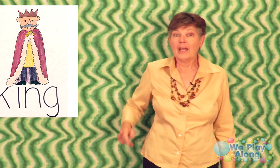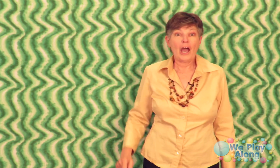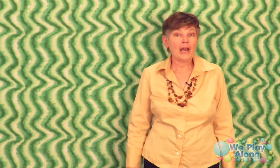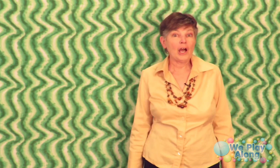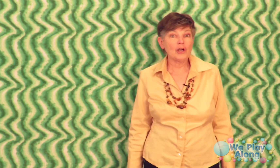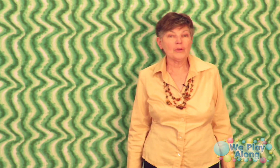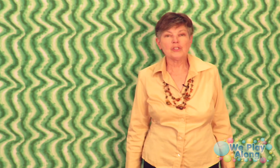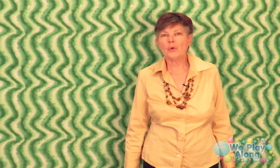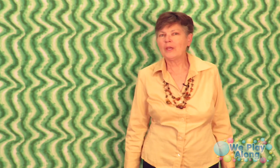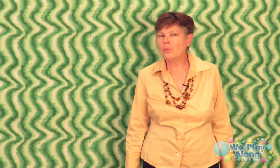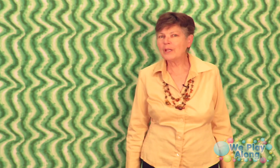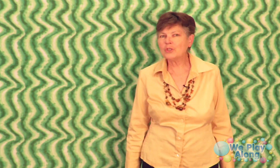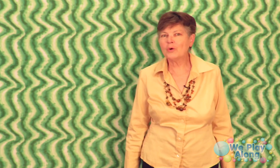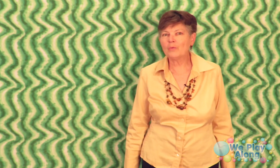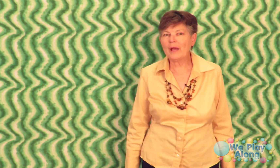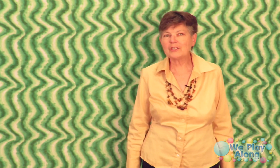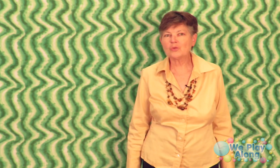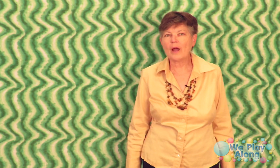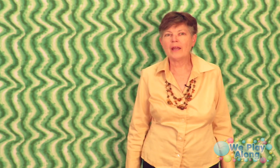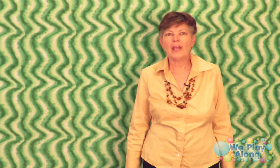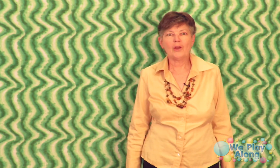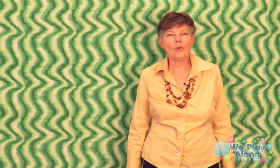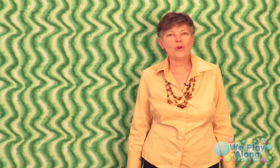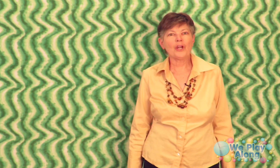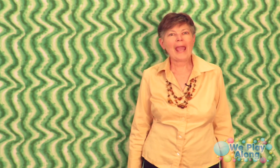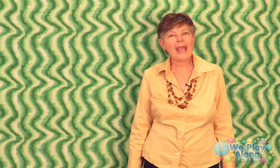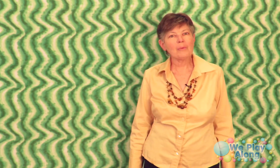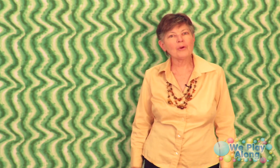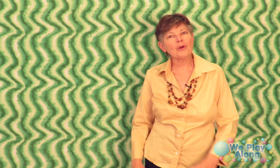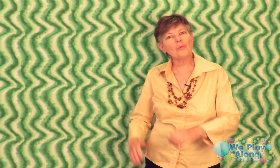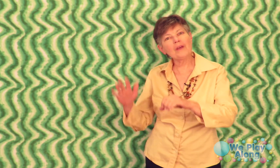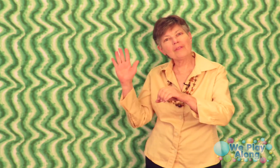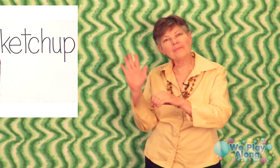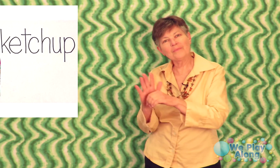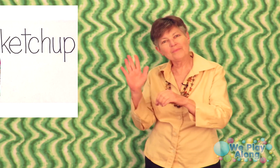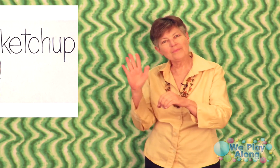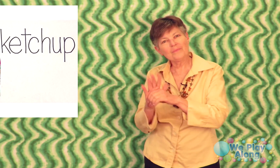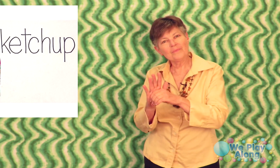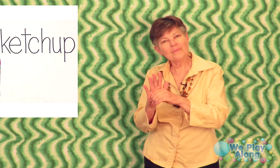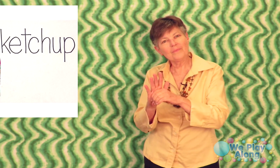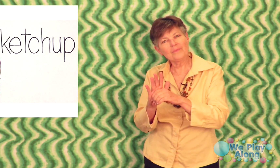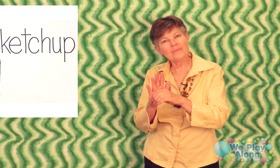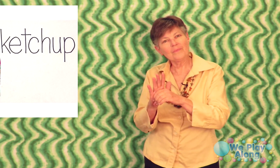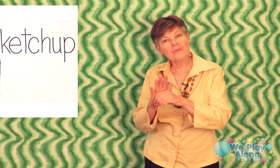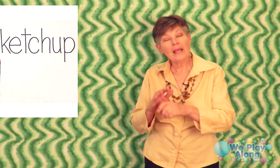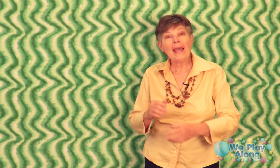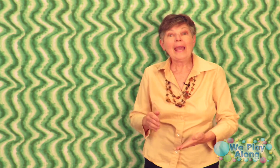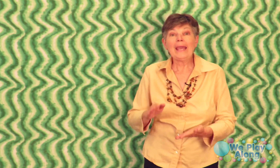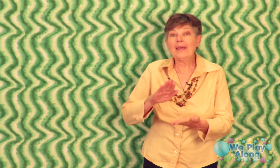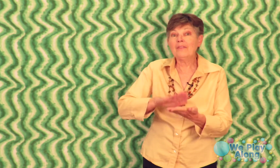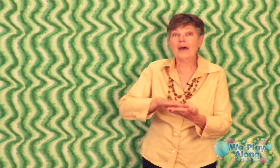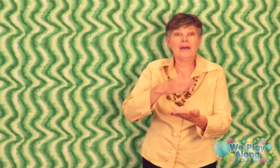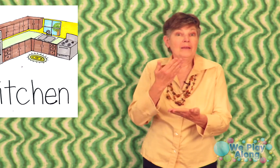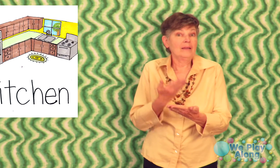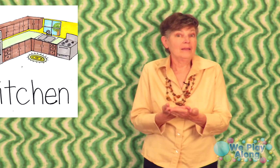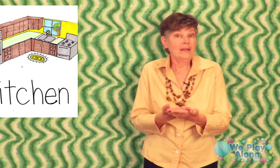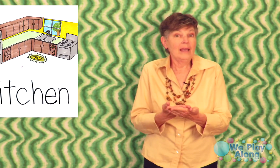got hungry. So he went to a restaurant and ordered a hamburger with,